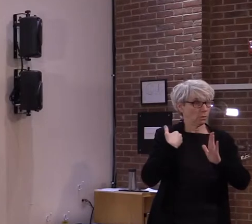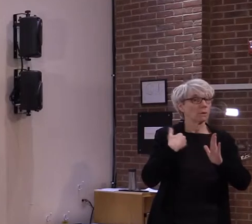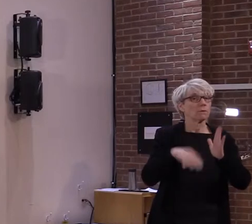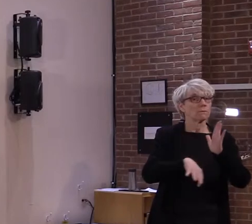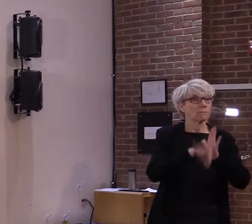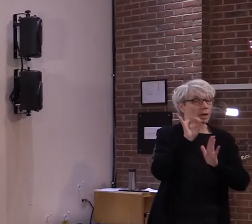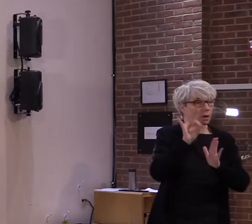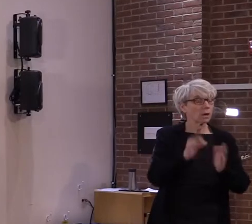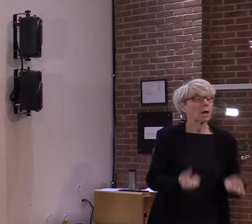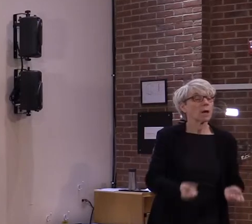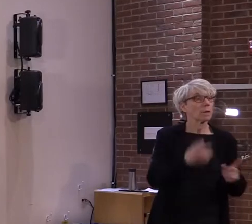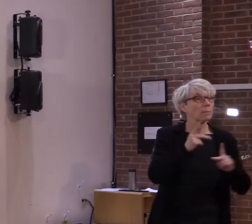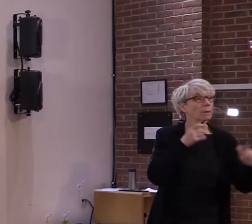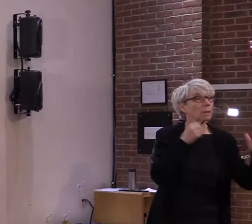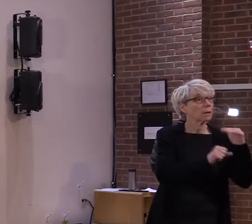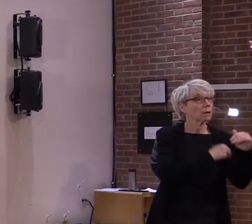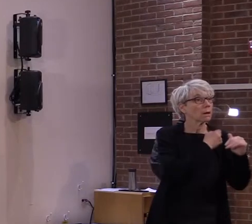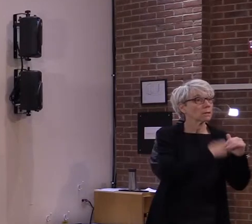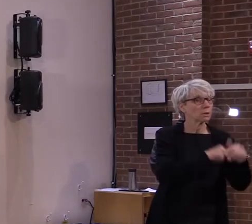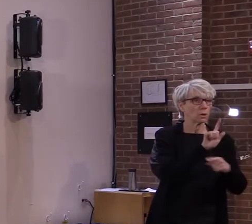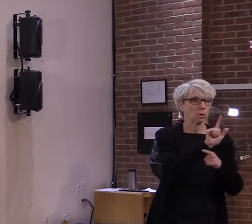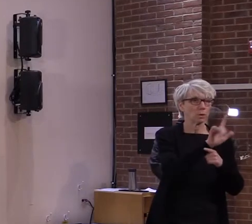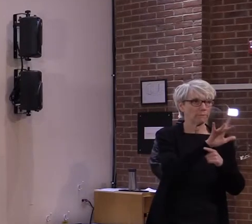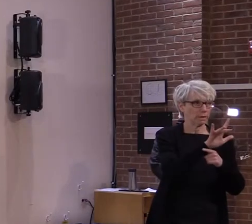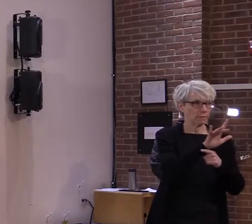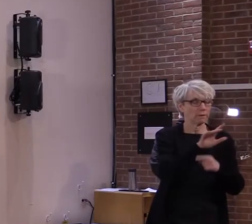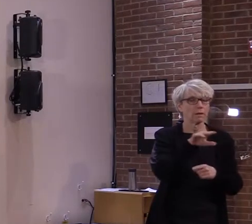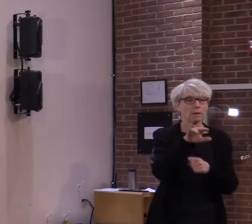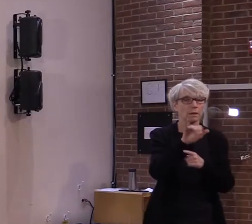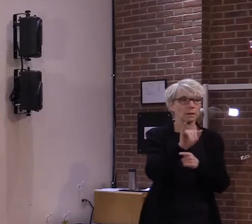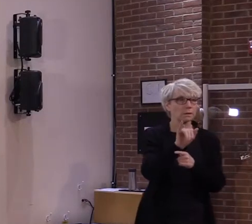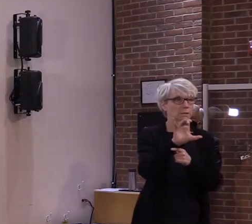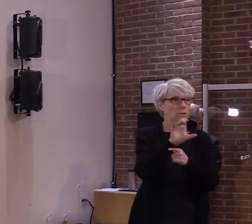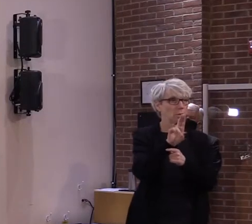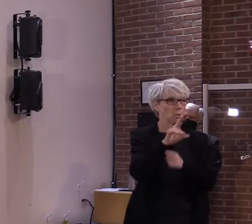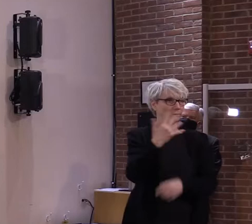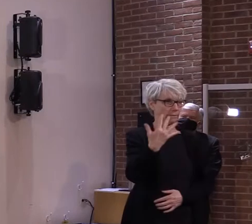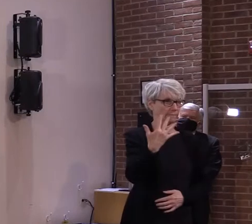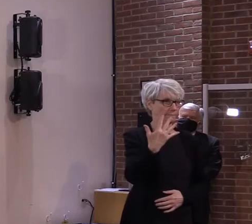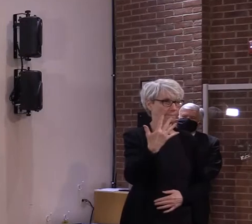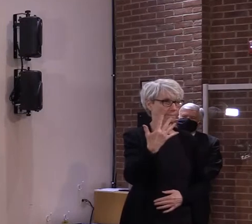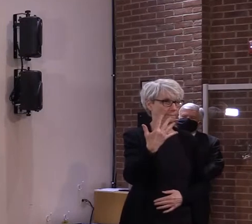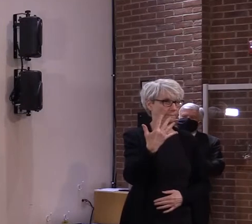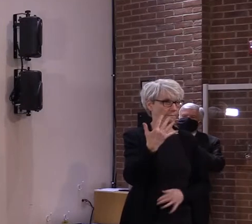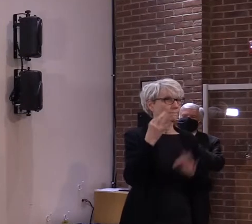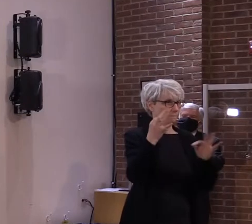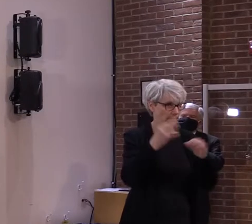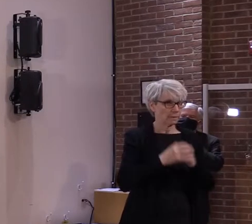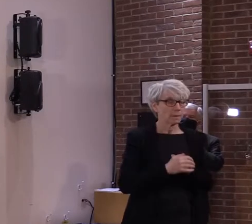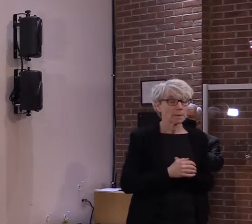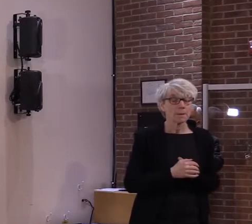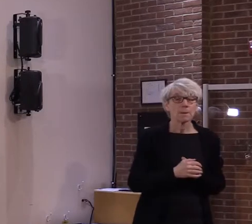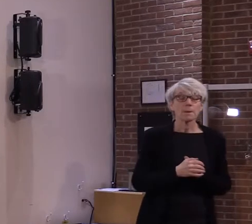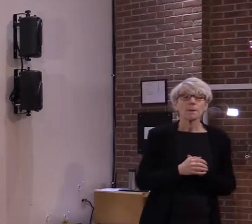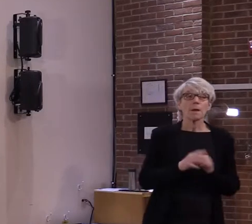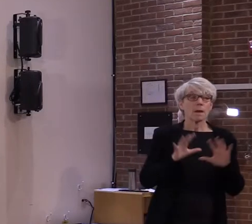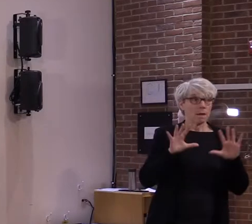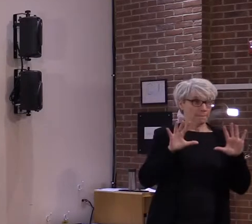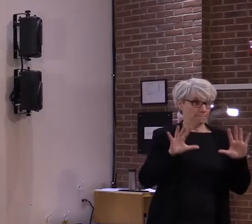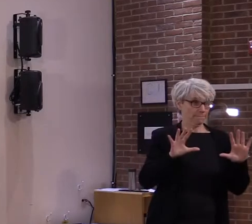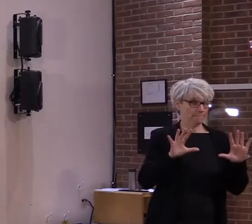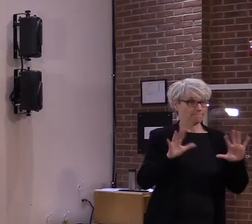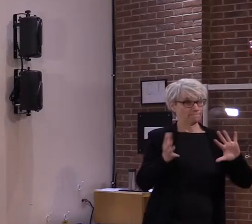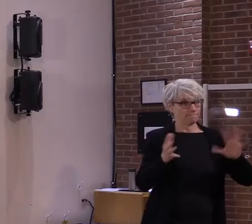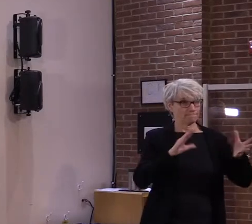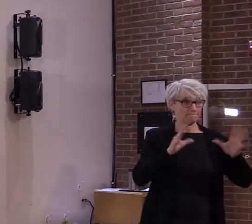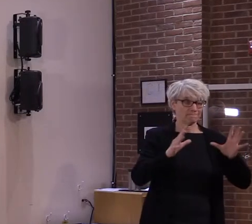hospitalizations are at 25 with five patients in the ICU. Now, I'm still concerned about what we are seeing. The